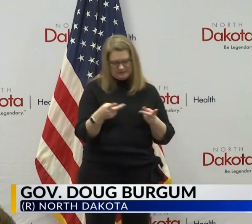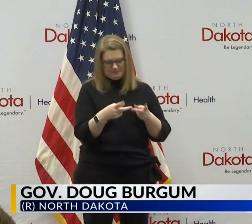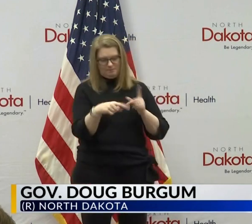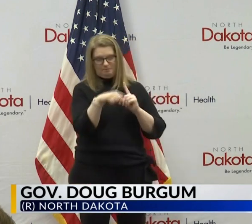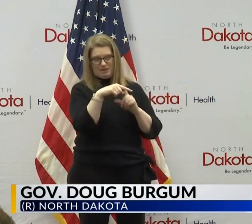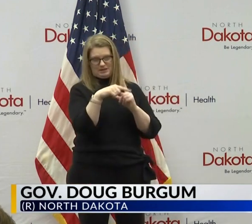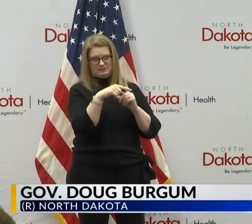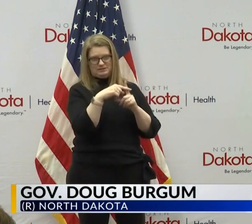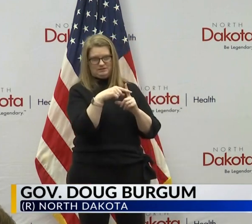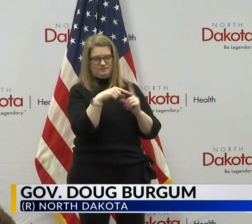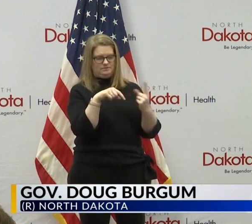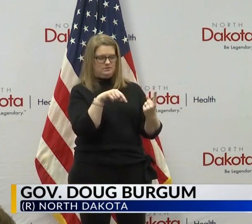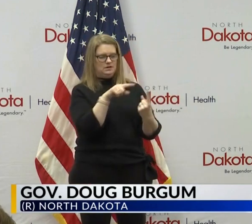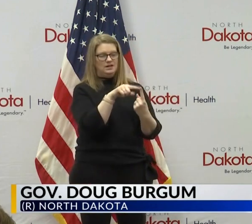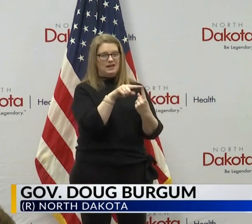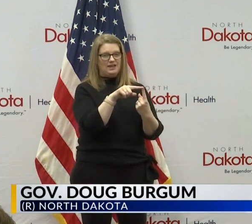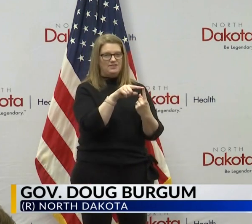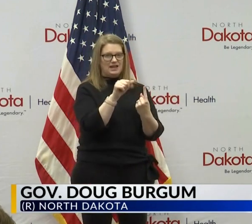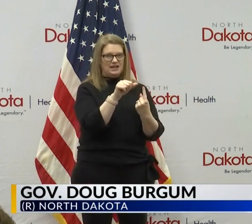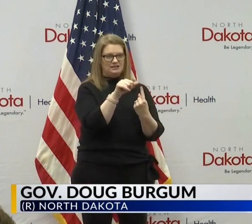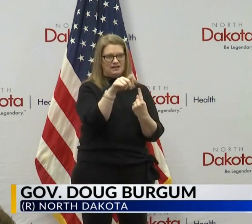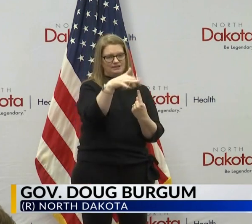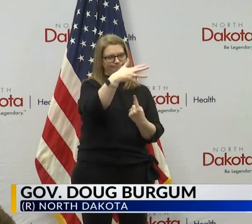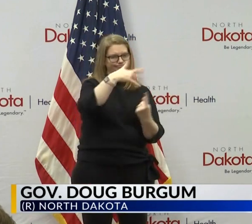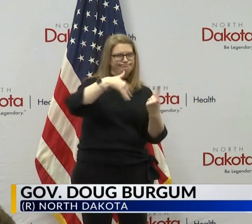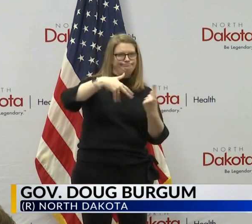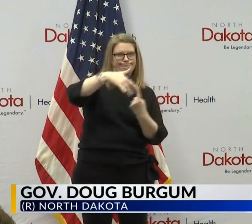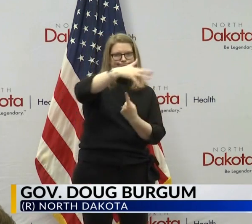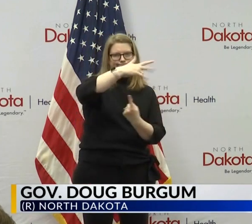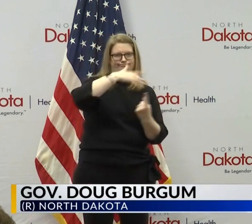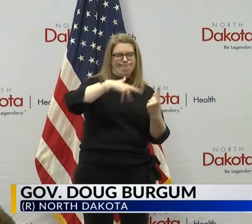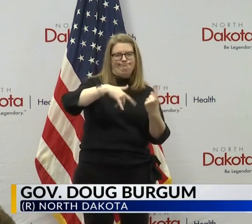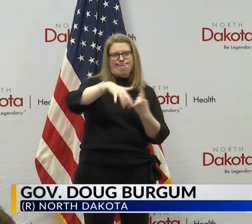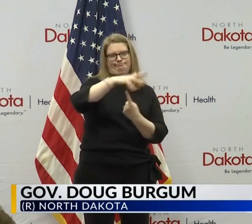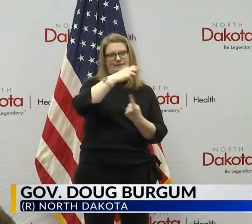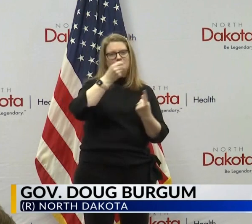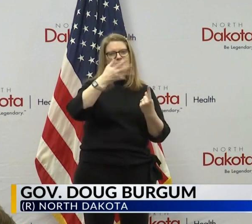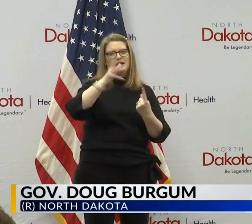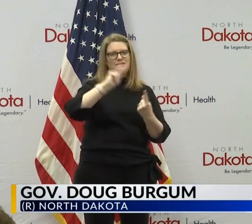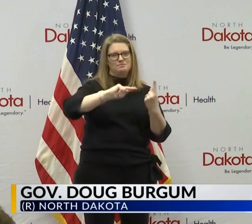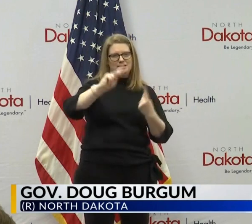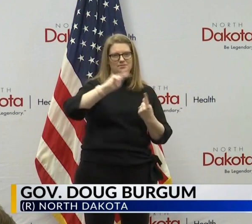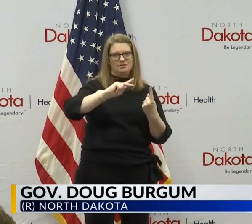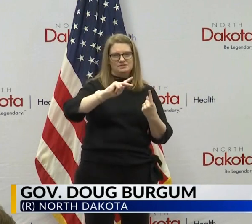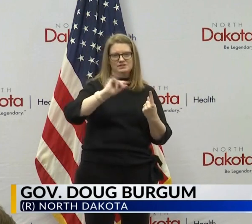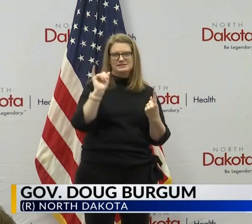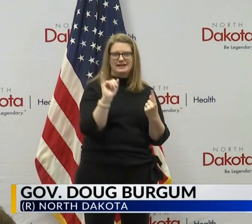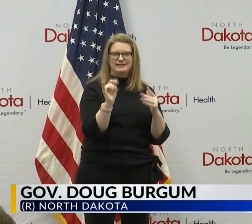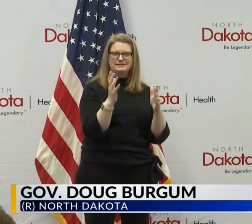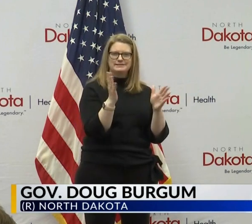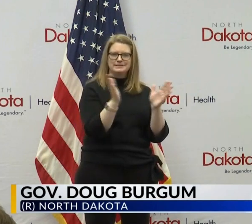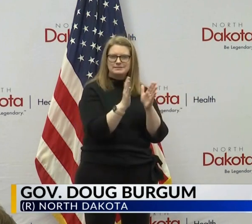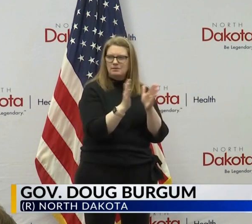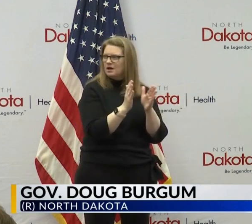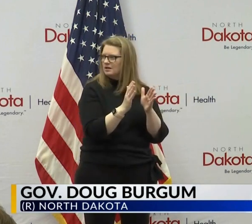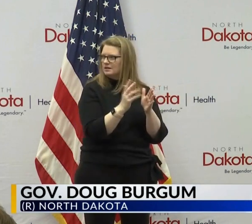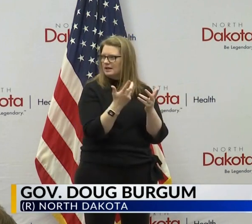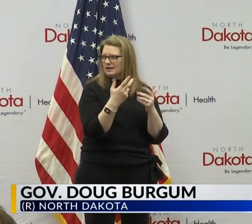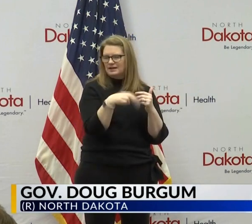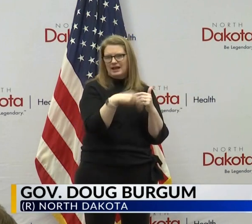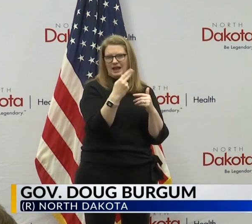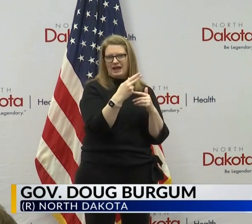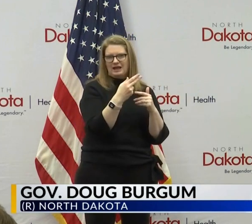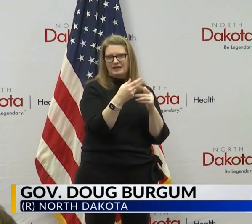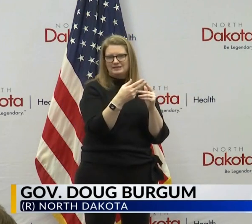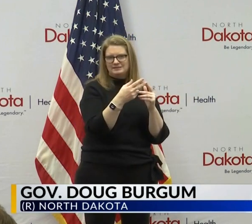where they have contact with a lot of other people, you can end up with a sort of a mini hotspot like we have in Montreal County. And that's